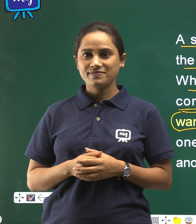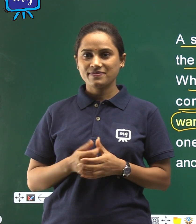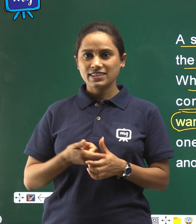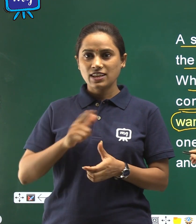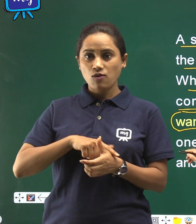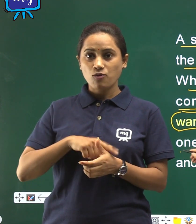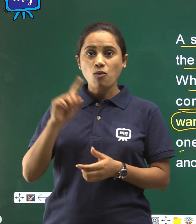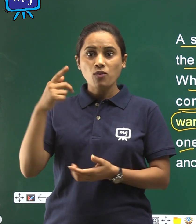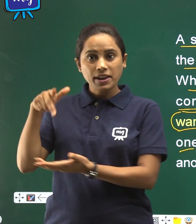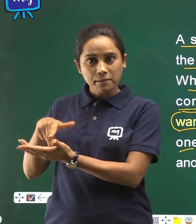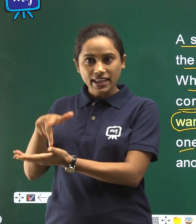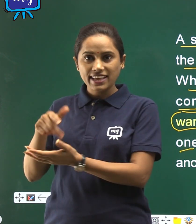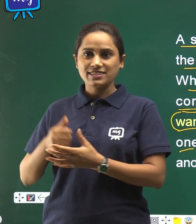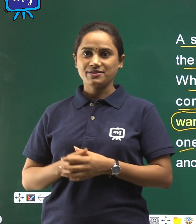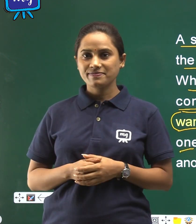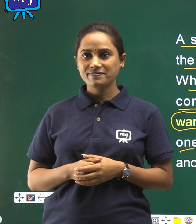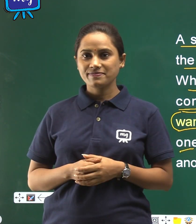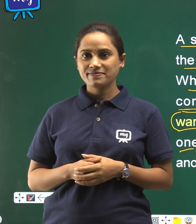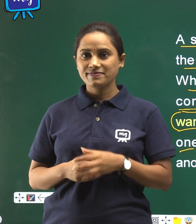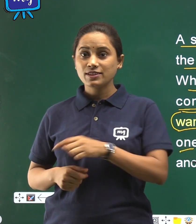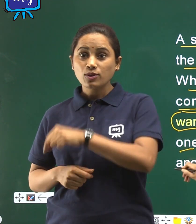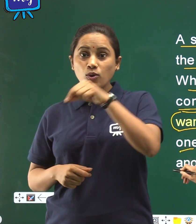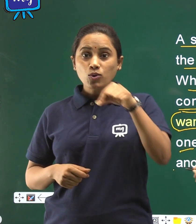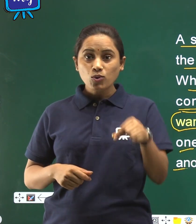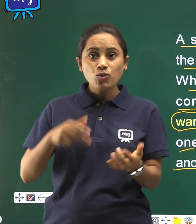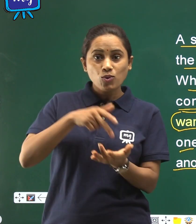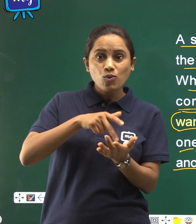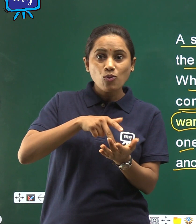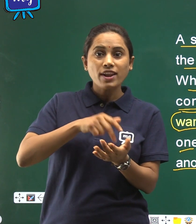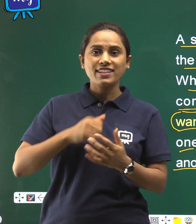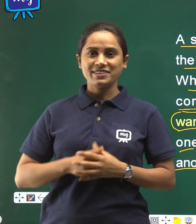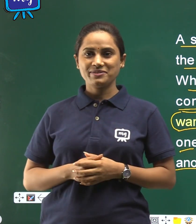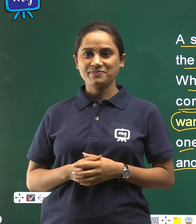from one place to another.